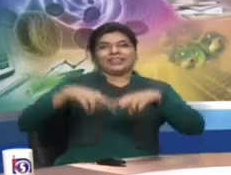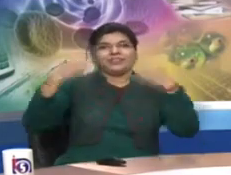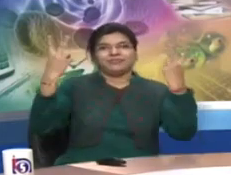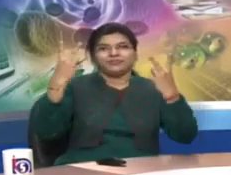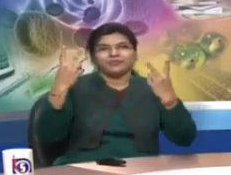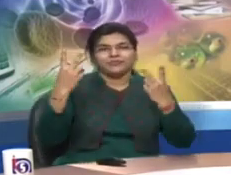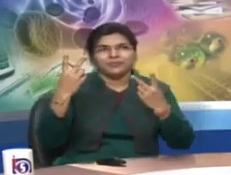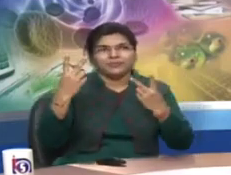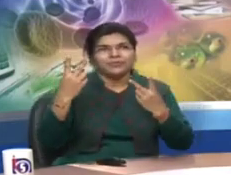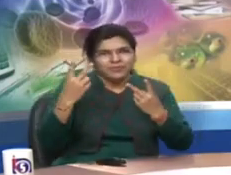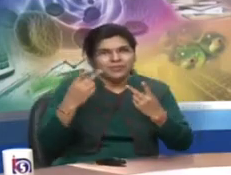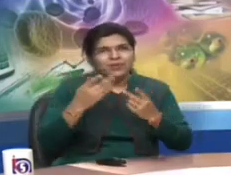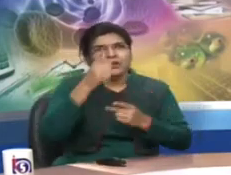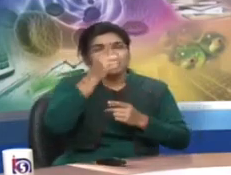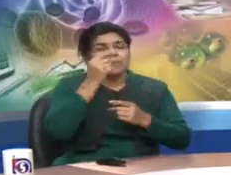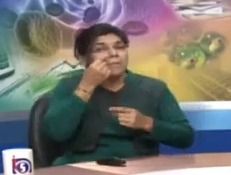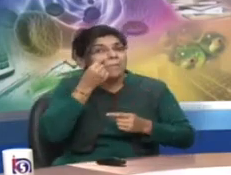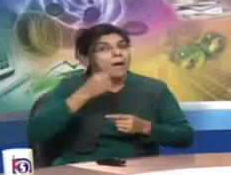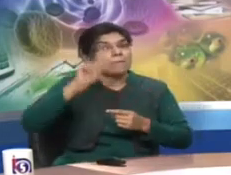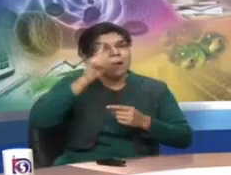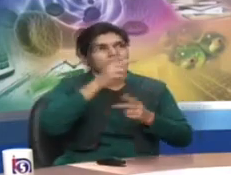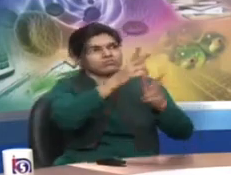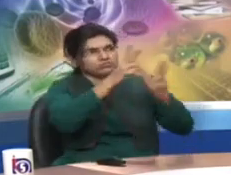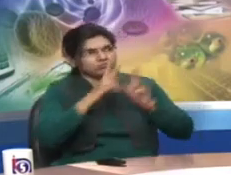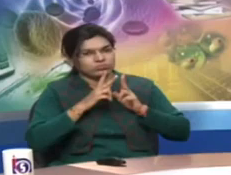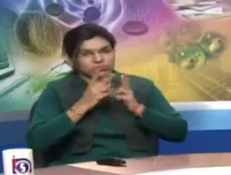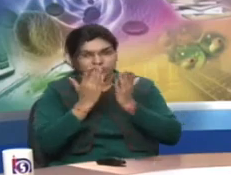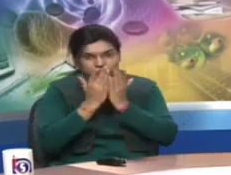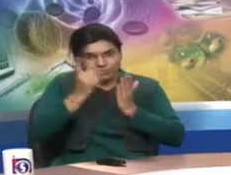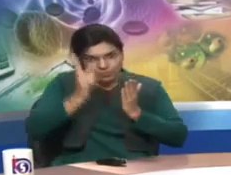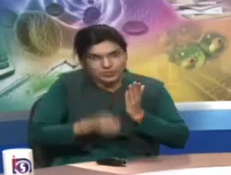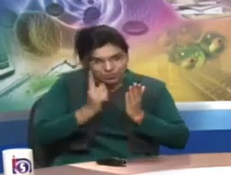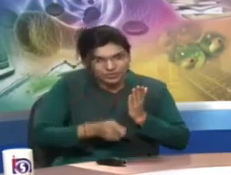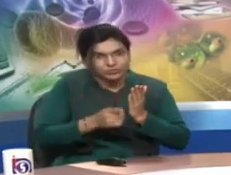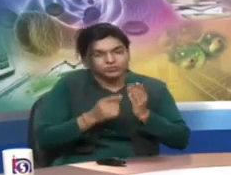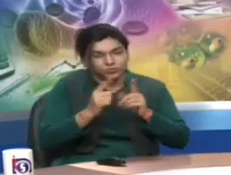Because the son feels that his father and grandfather has a totally different nature.